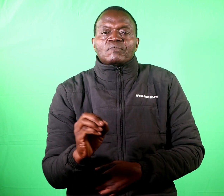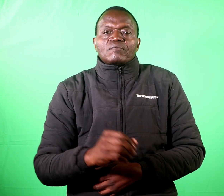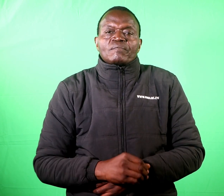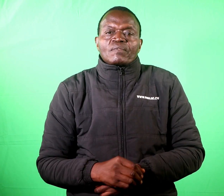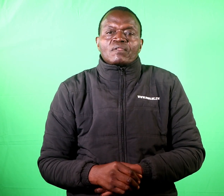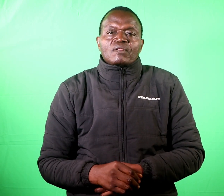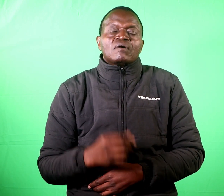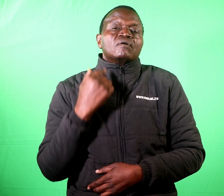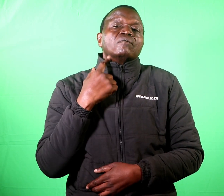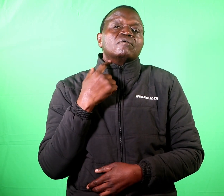Matabeleland North,